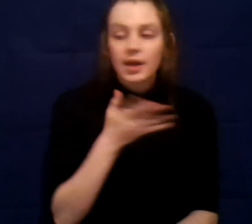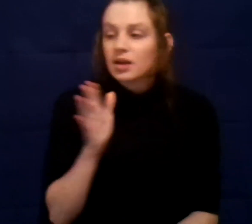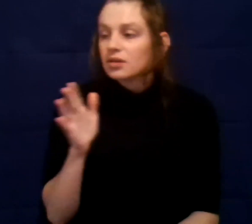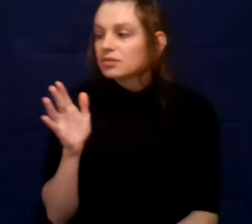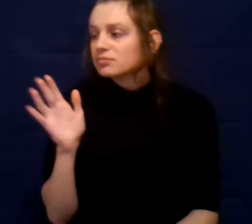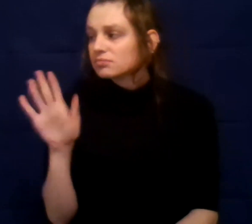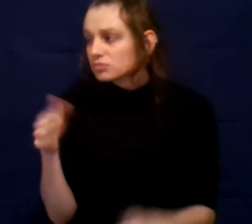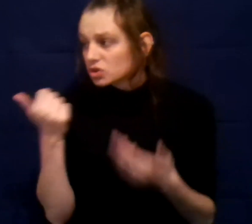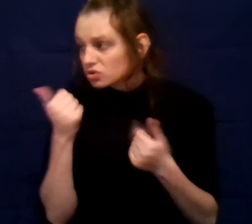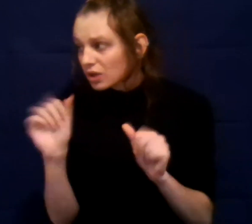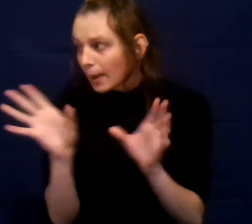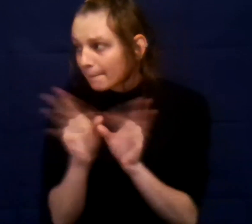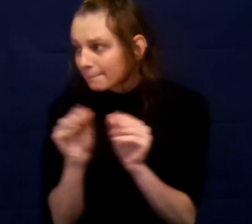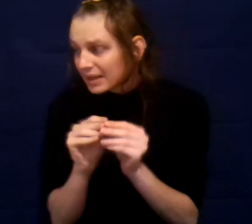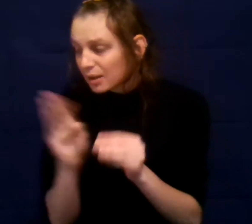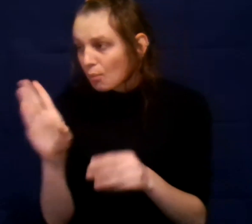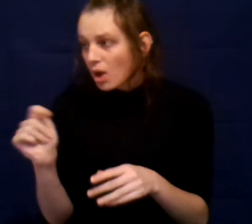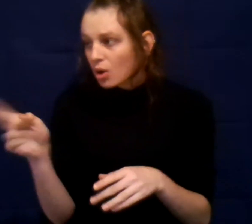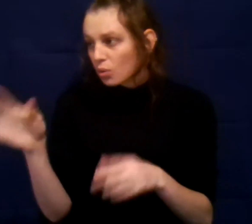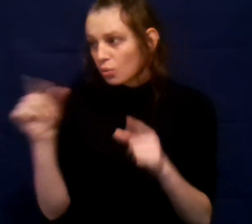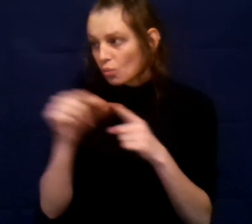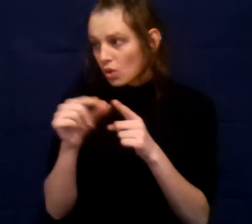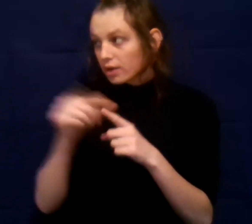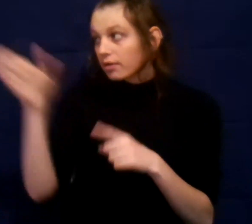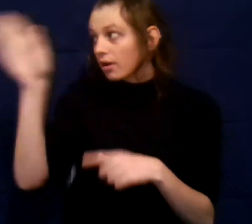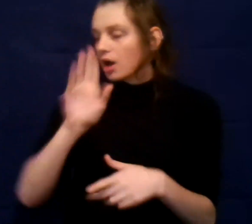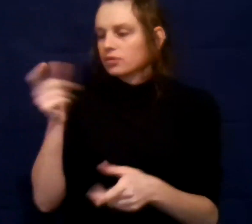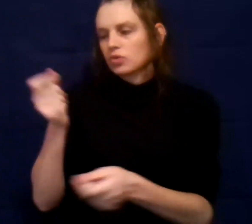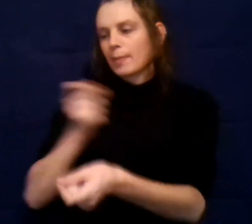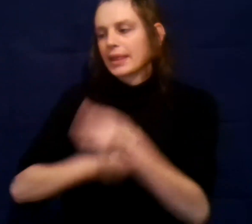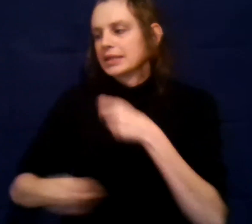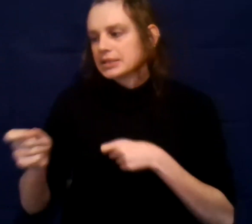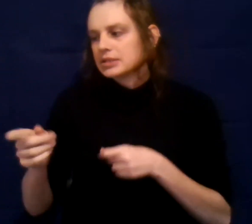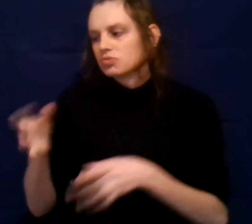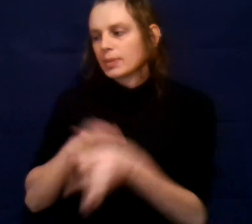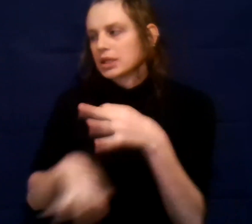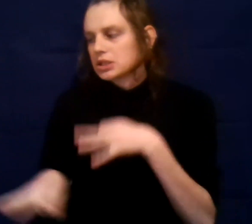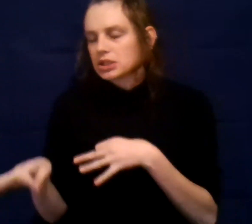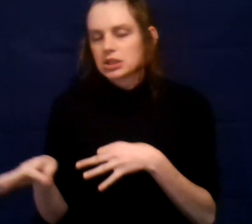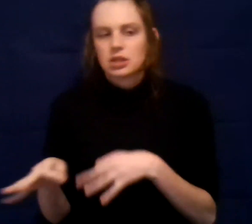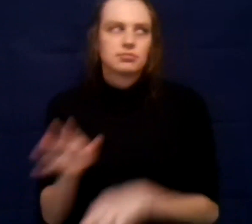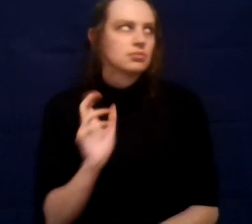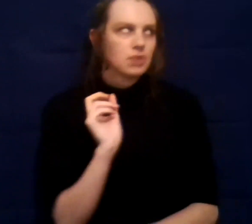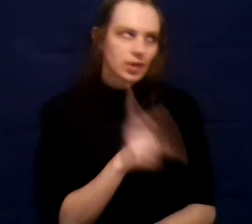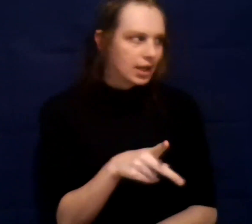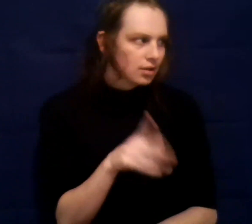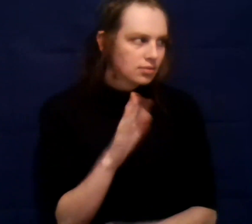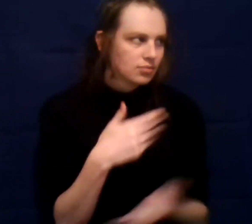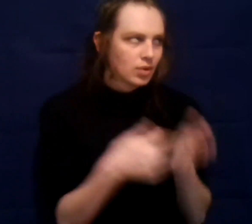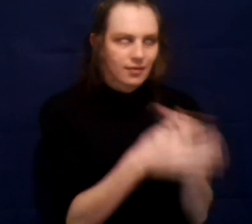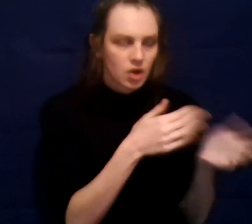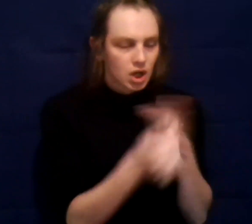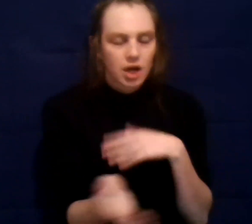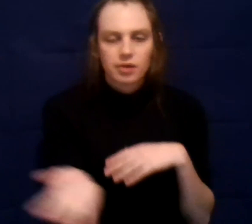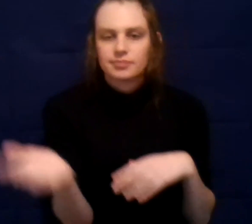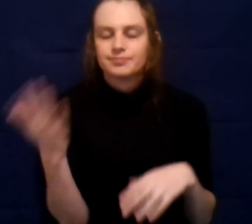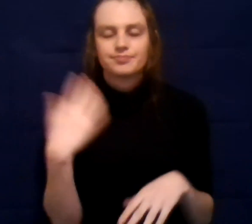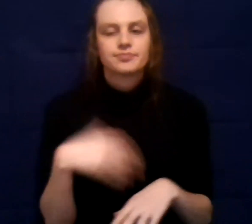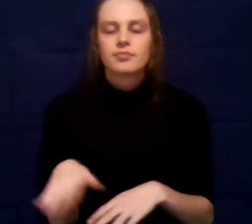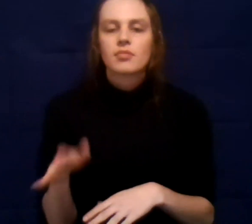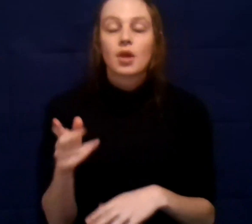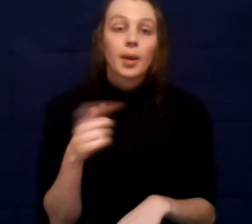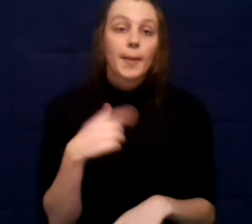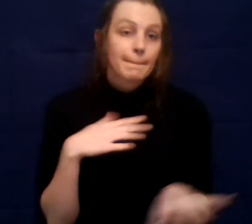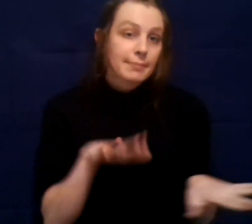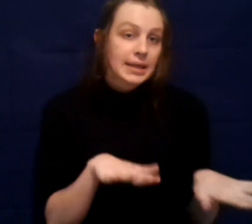different word. And I said, yeah, okay. So time goes by, I get out, and I'm curious. I go to my